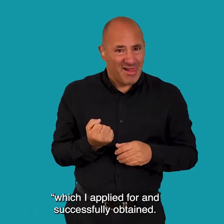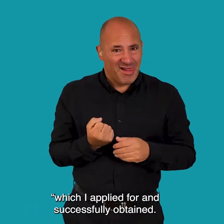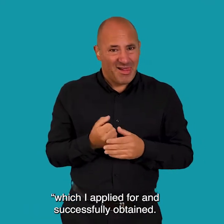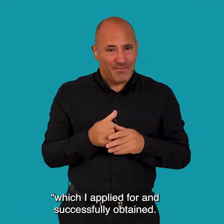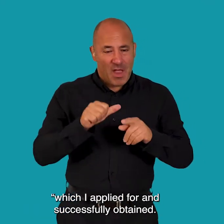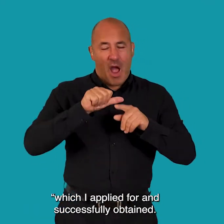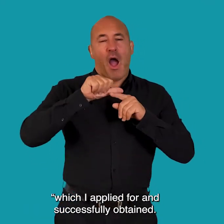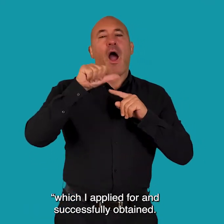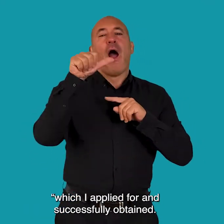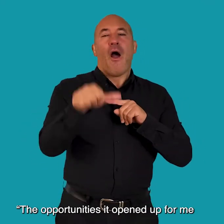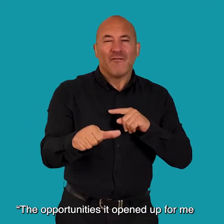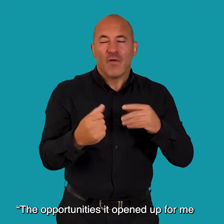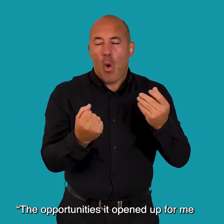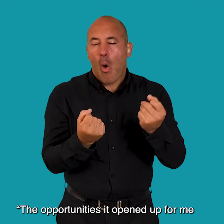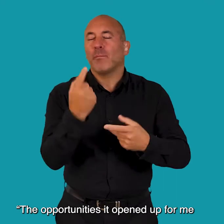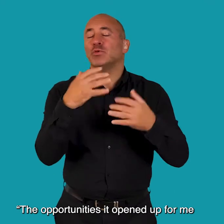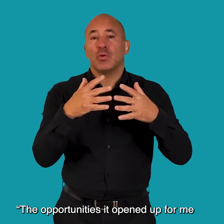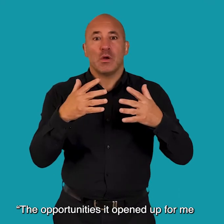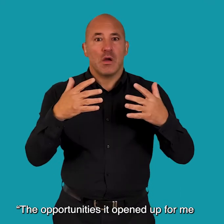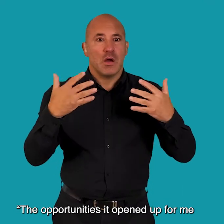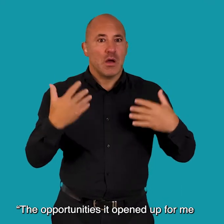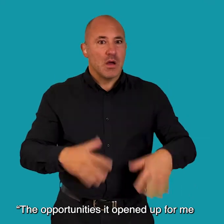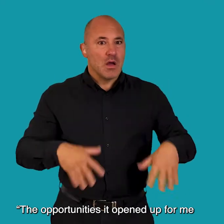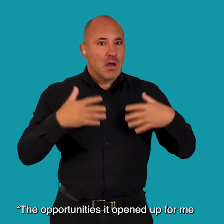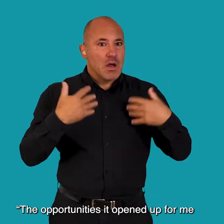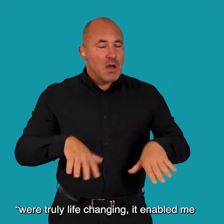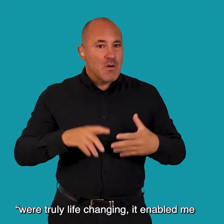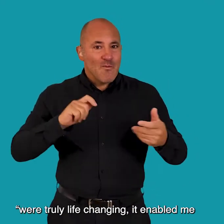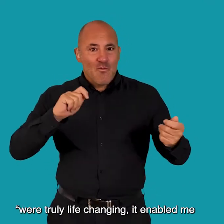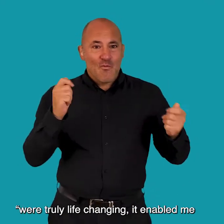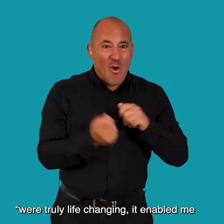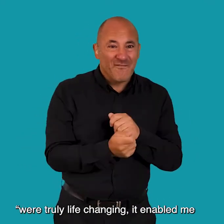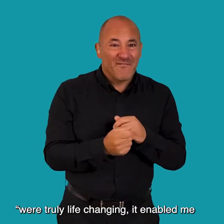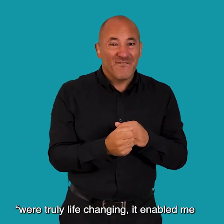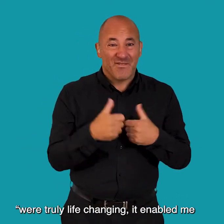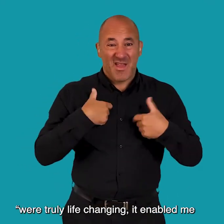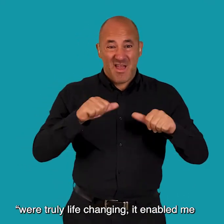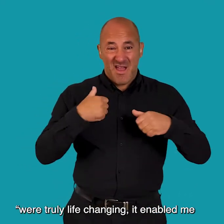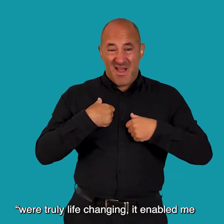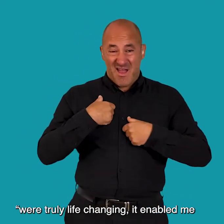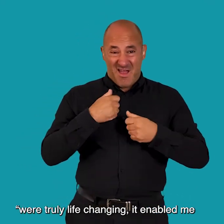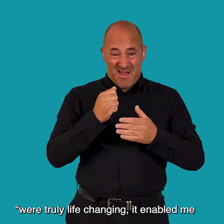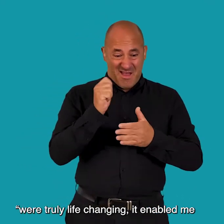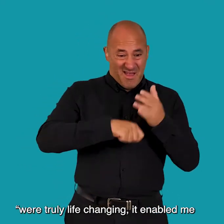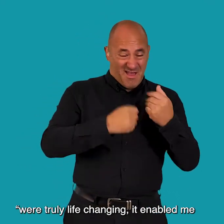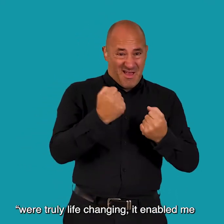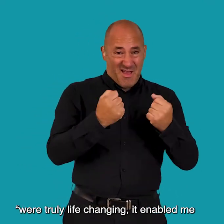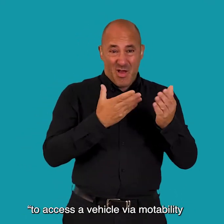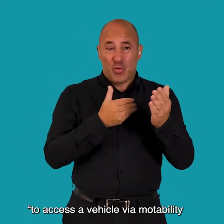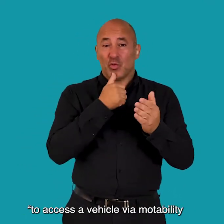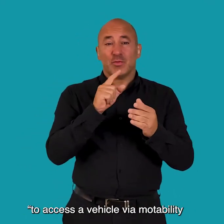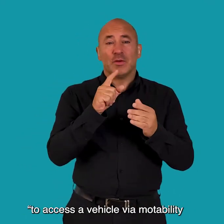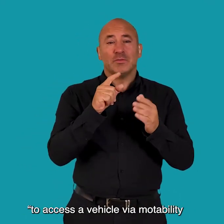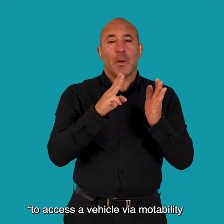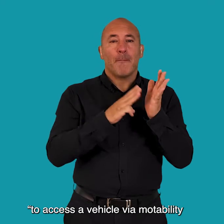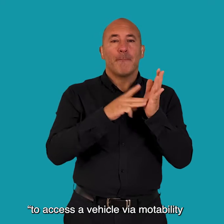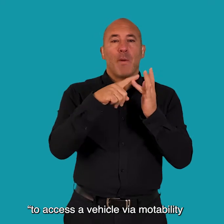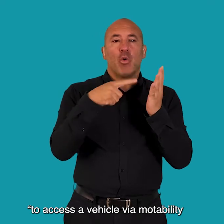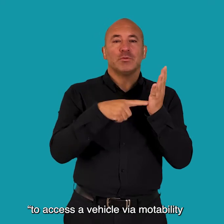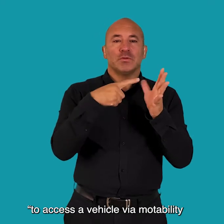obtained. The opportunities it opened up for me were truly life-changing. It enabled me to access a vehicle via